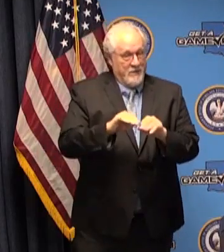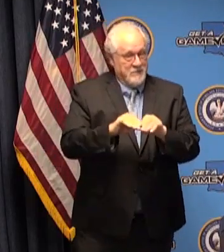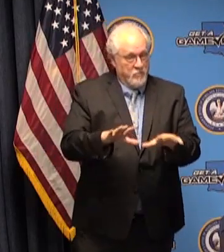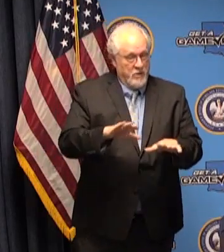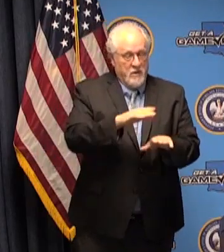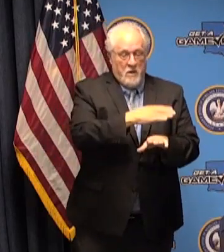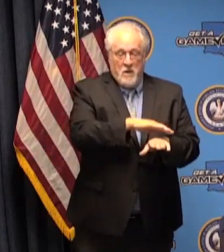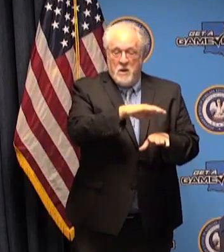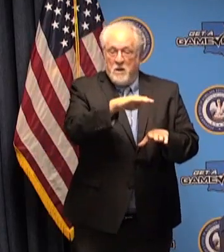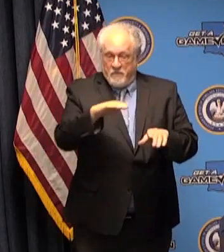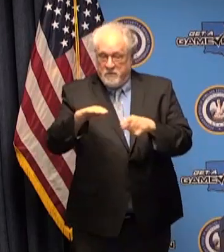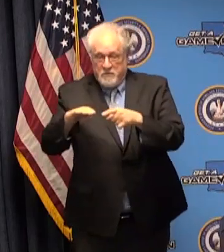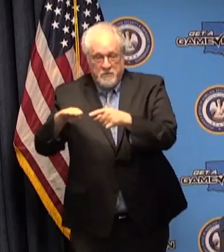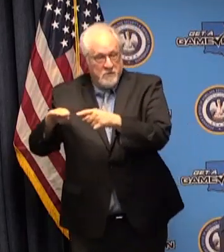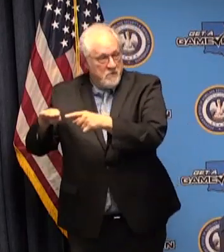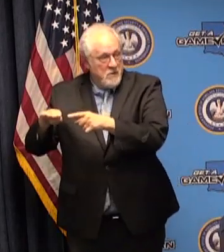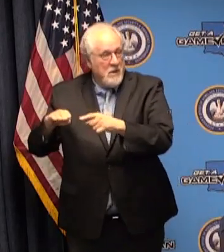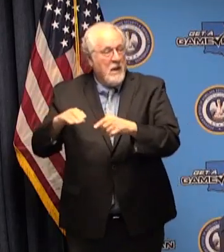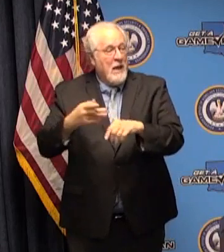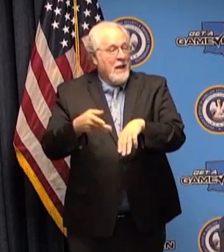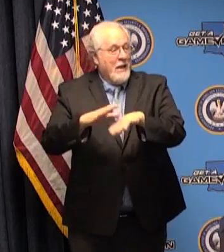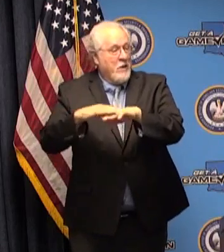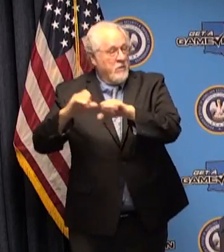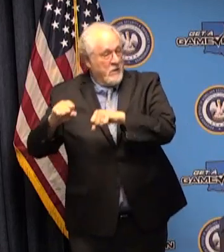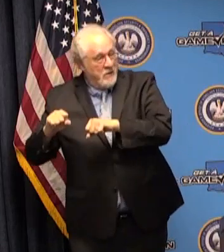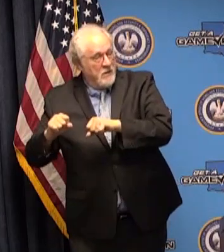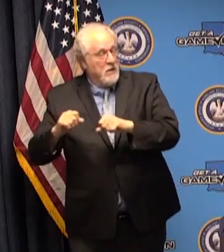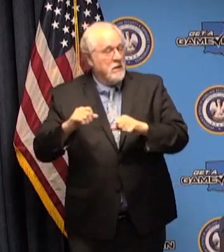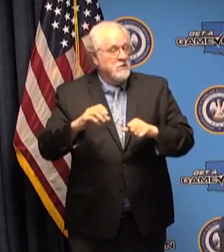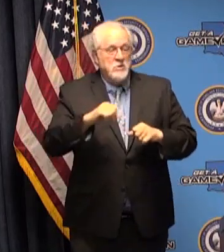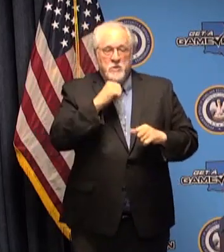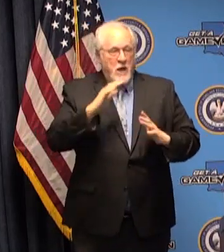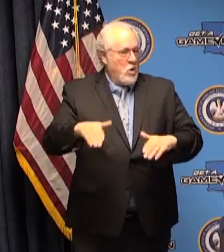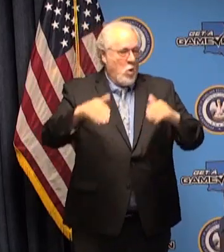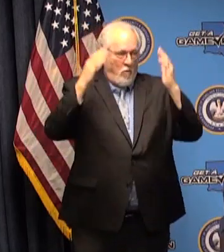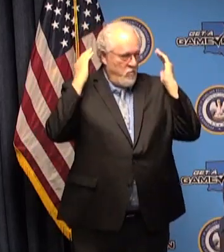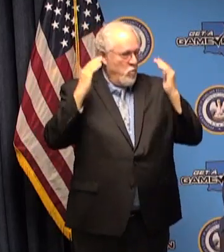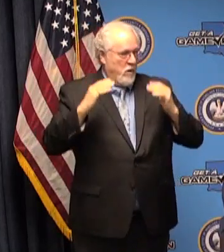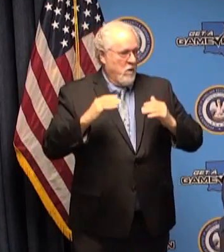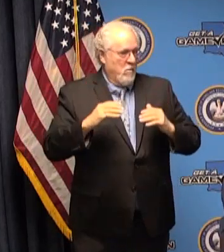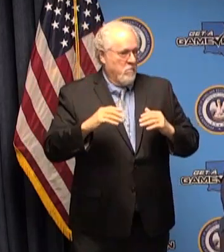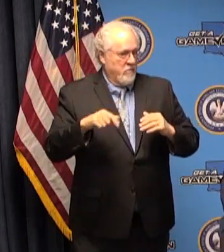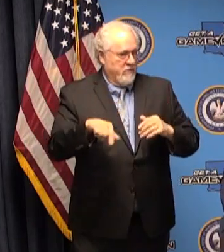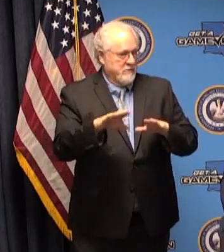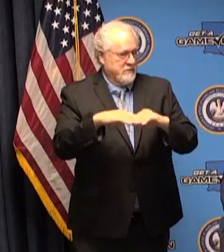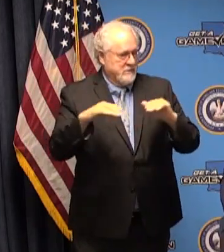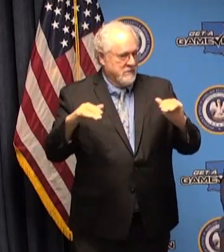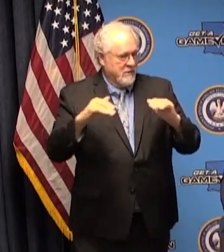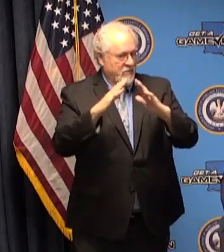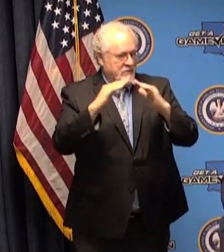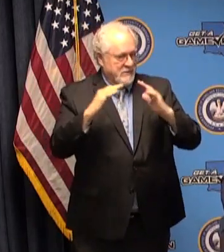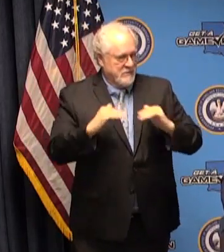spread, flatten that curve, if you will, increase your capacity, so that you don't overwhelm the system.